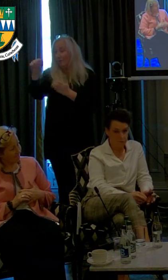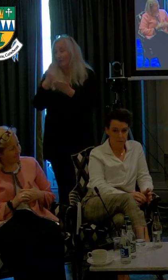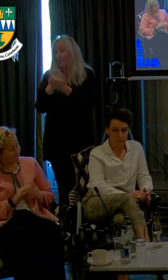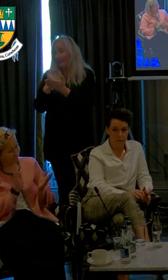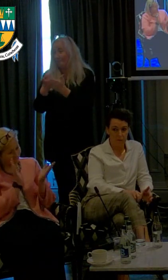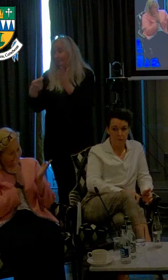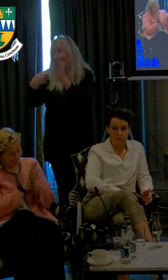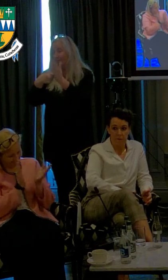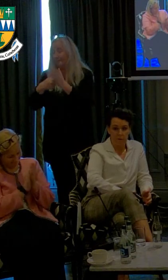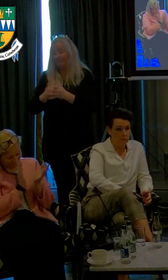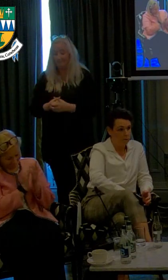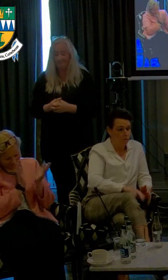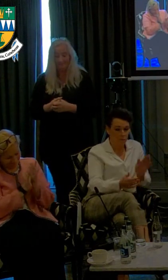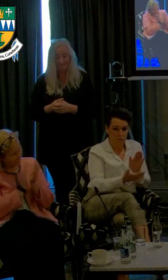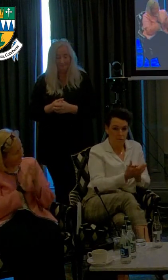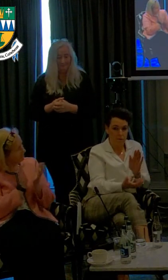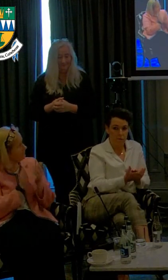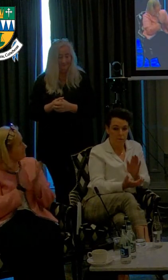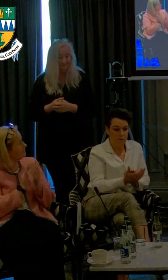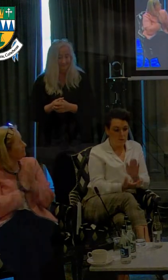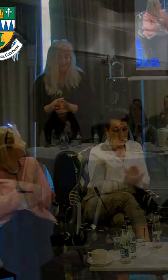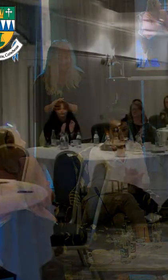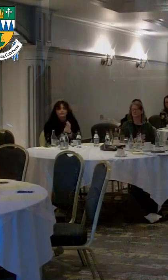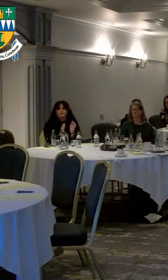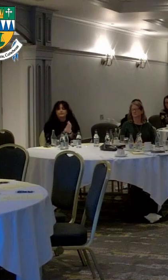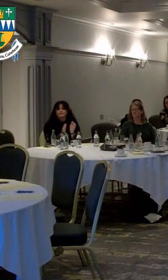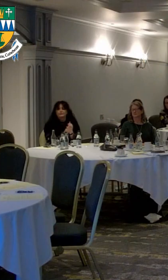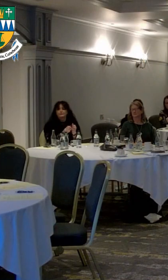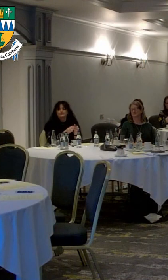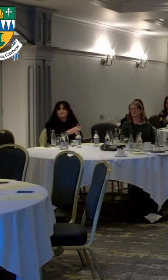I think, that wants to say a few words.